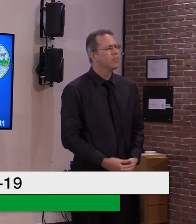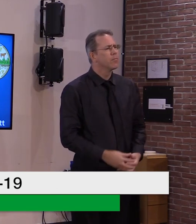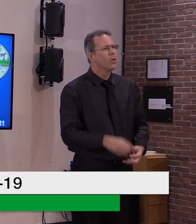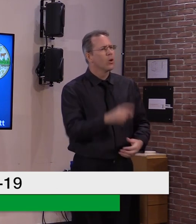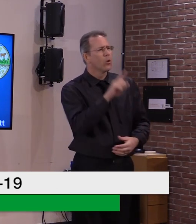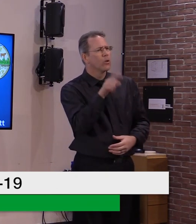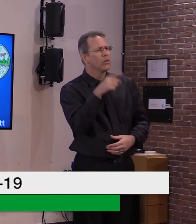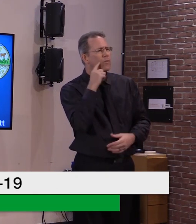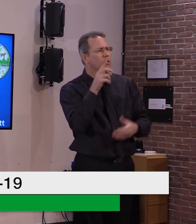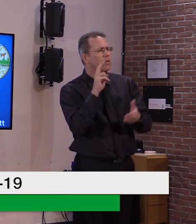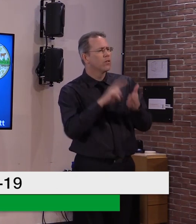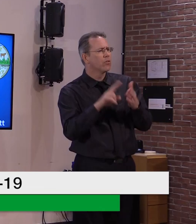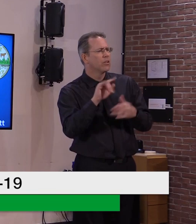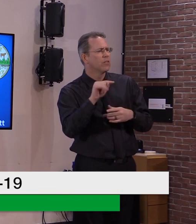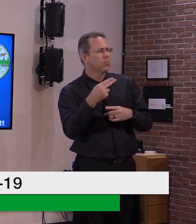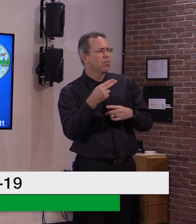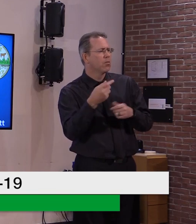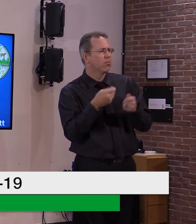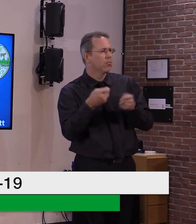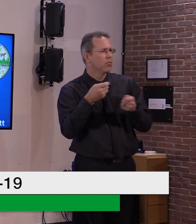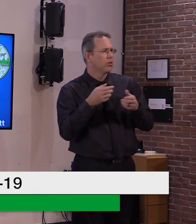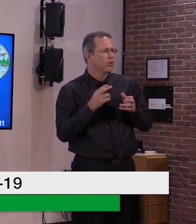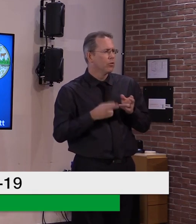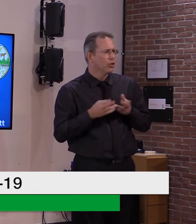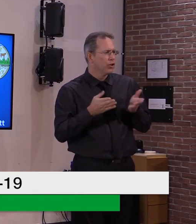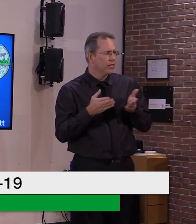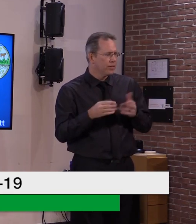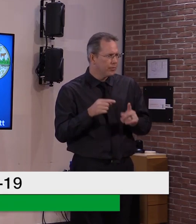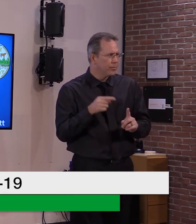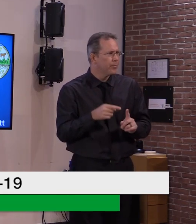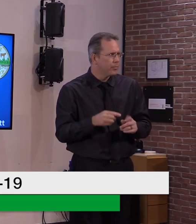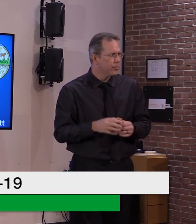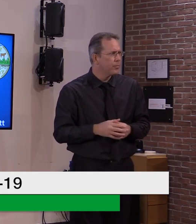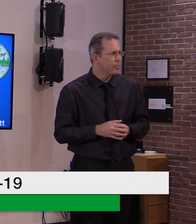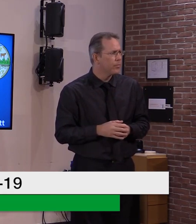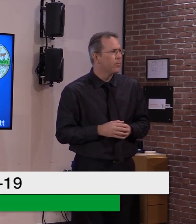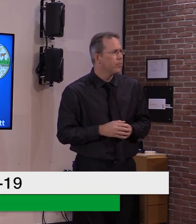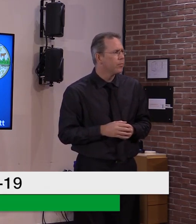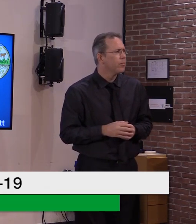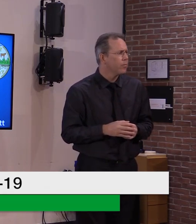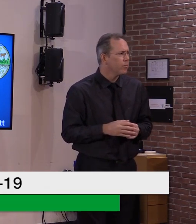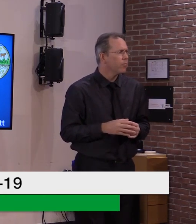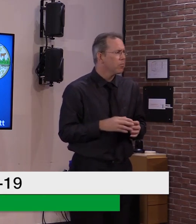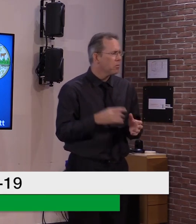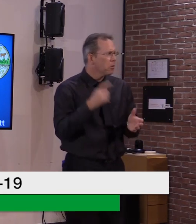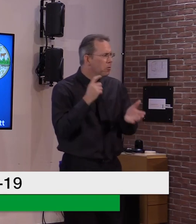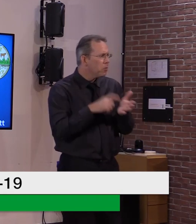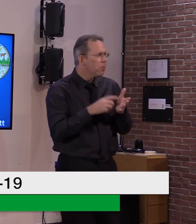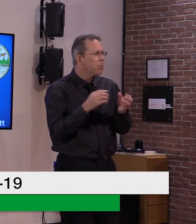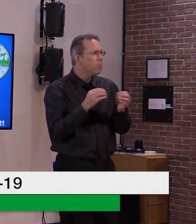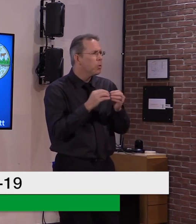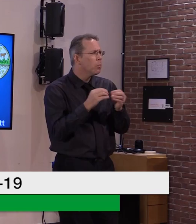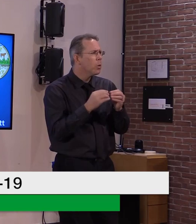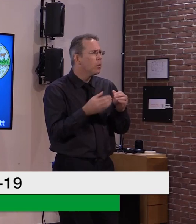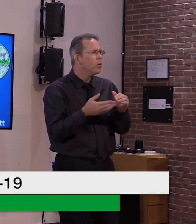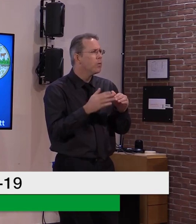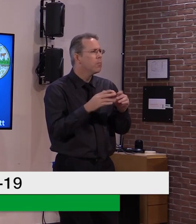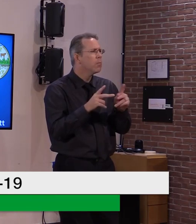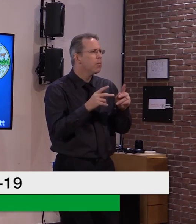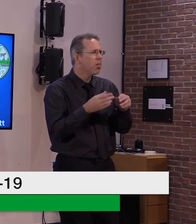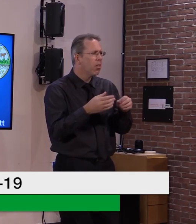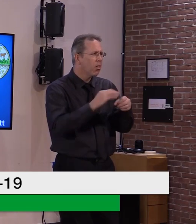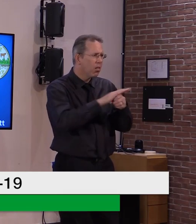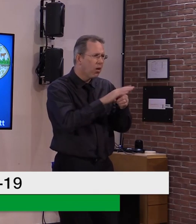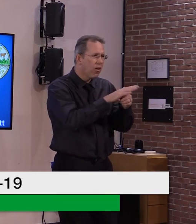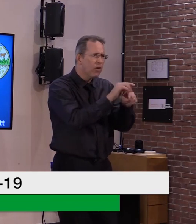point um at what point would that happen yeah yeah we've had a number of conversations